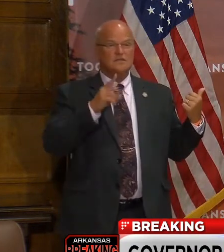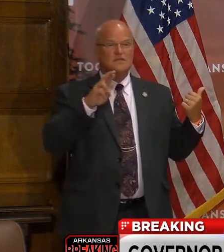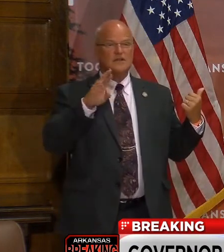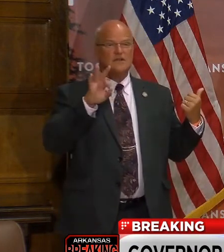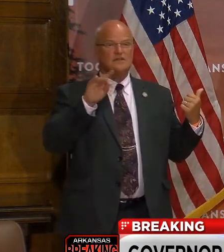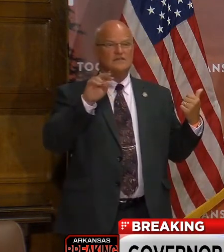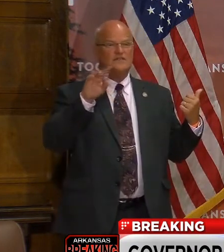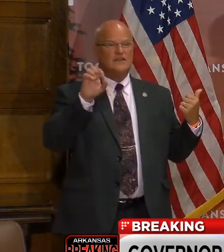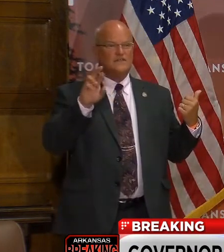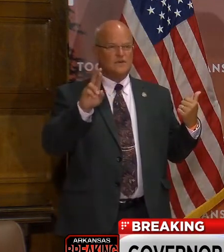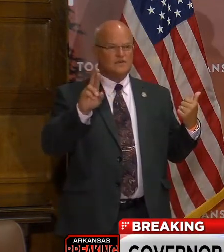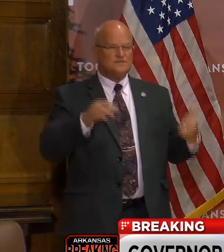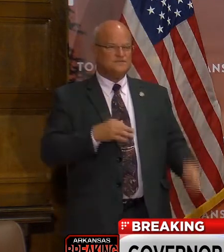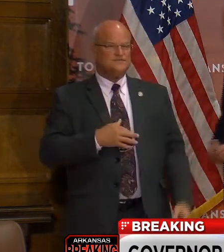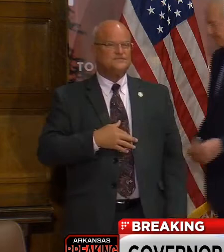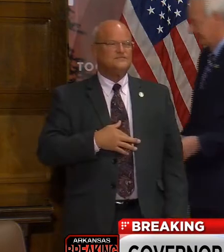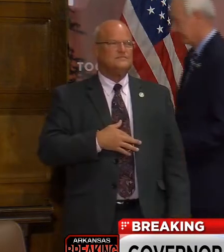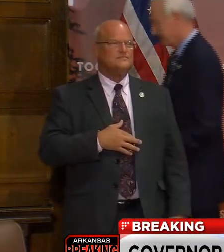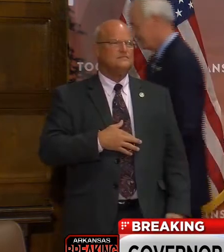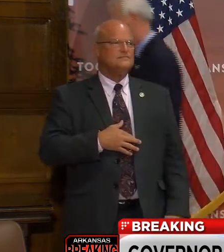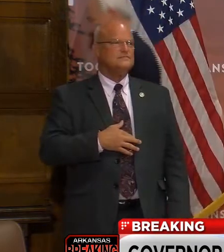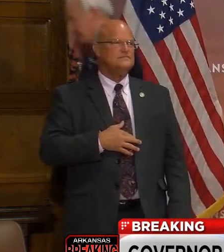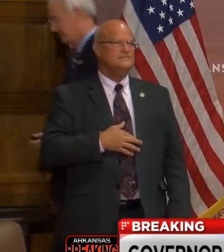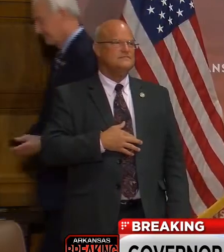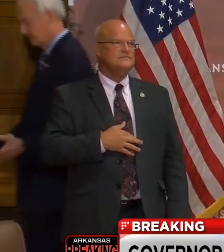want to respond to that?